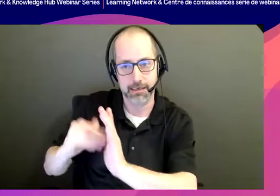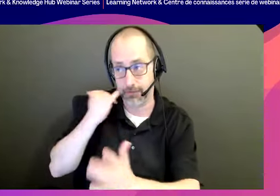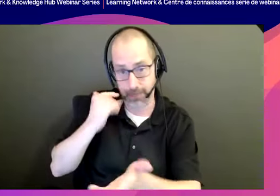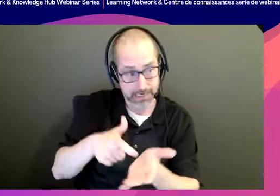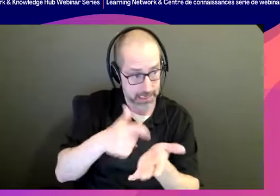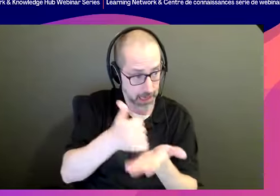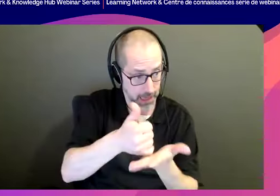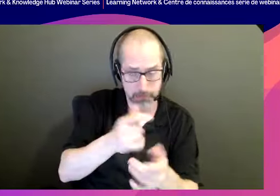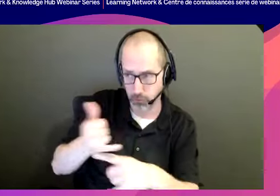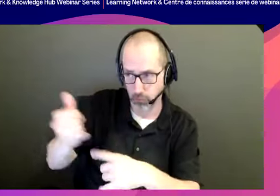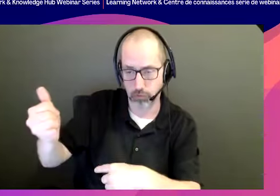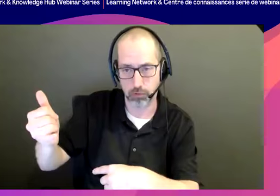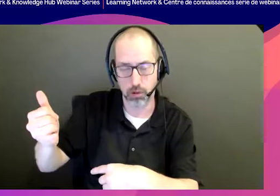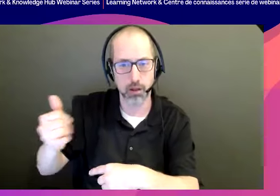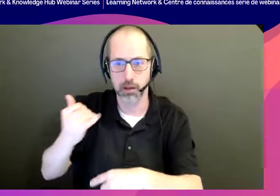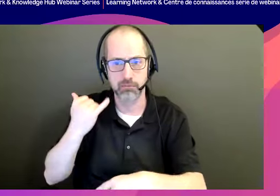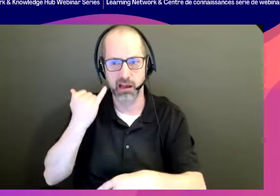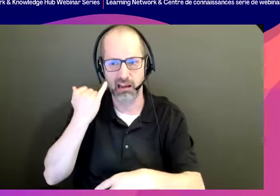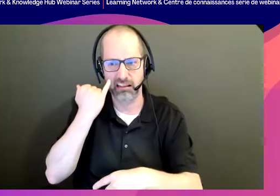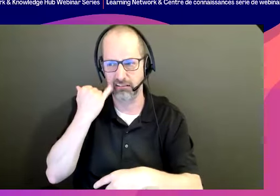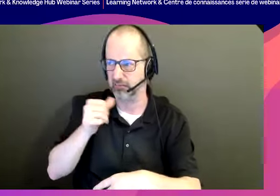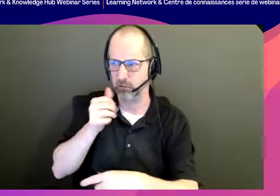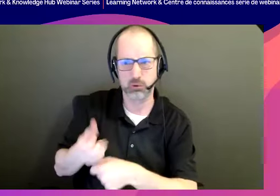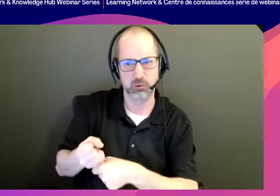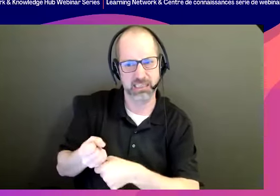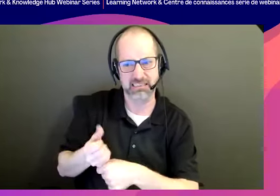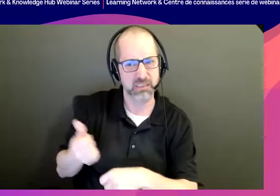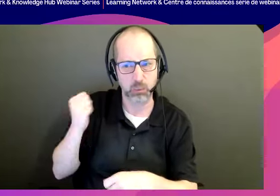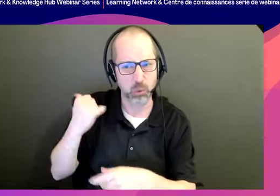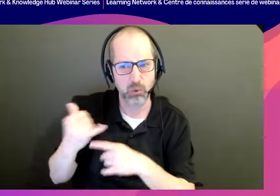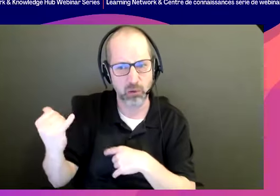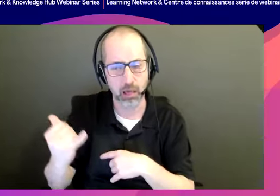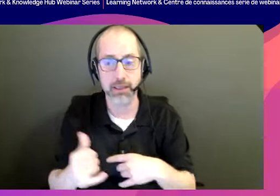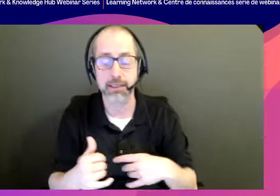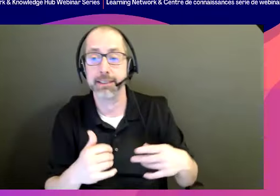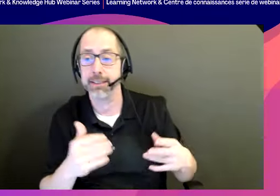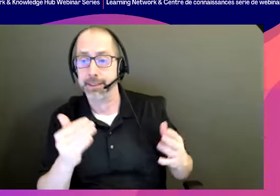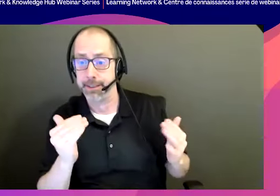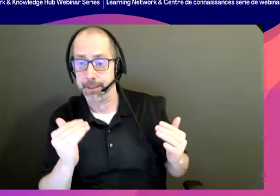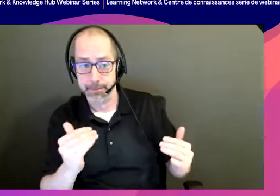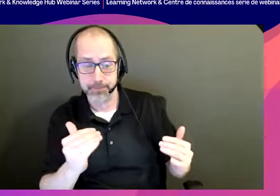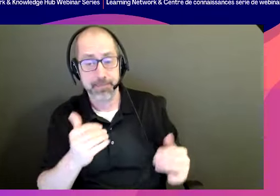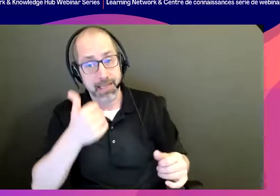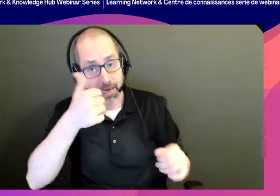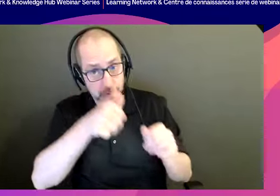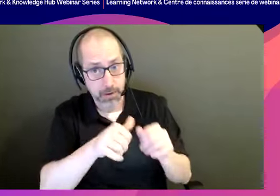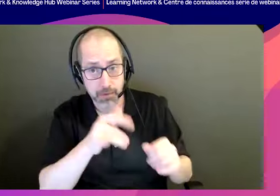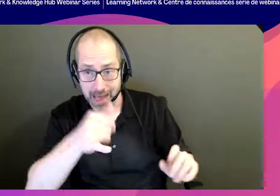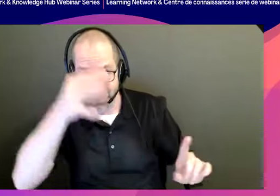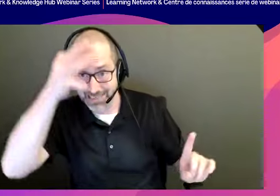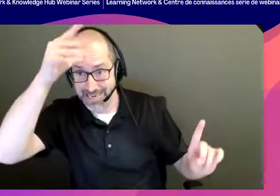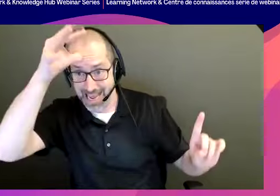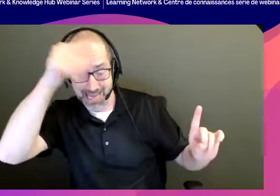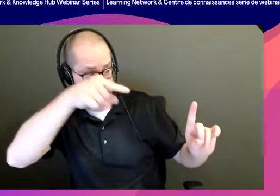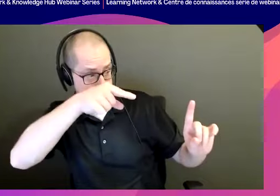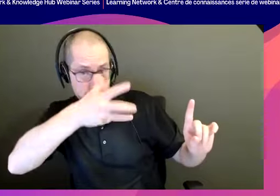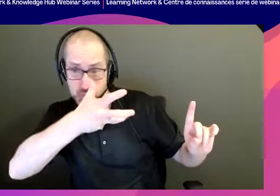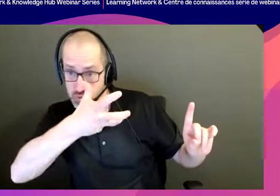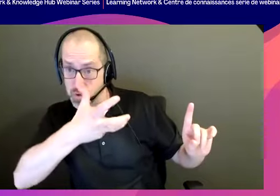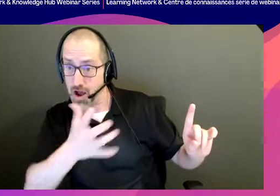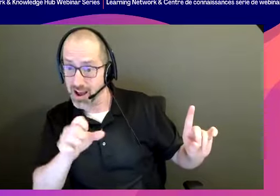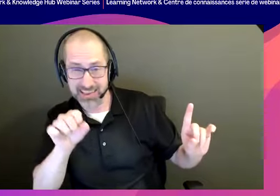And again, as Carrie was mentioning, consider that most likely this dad wants to be a part of the family.